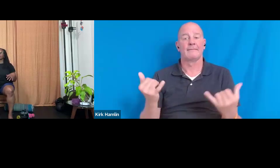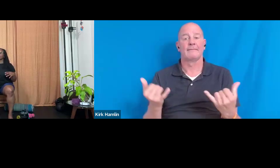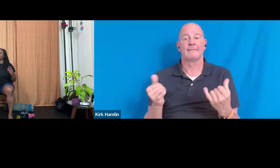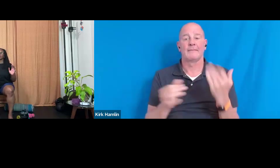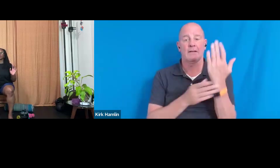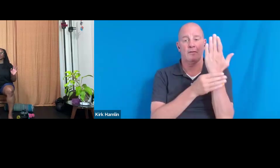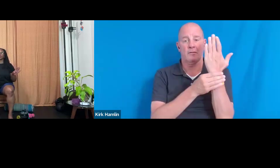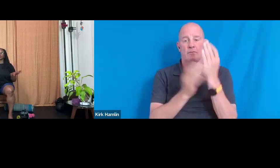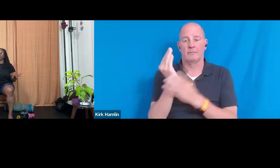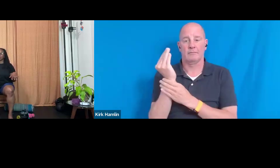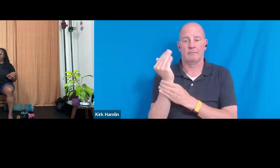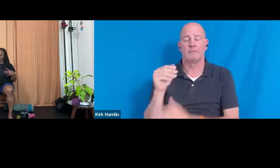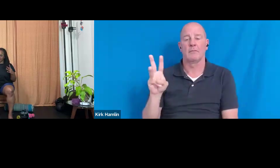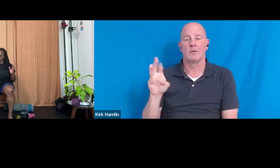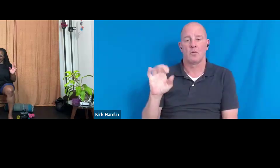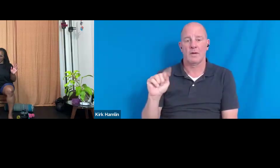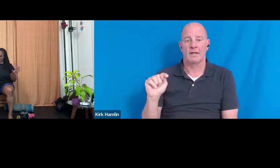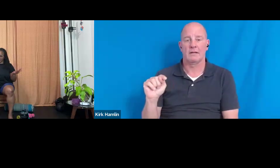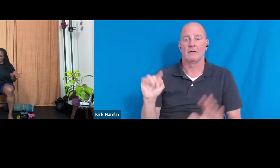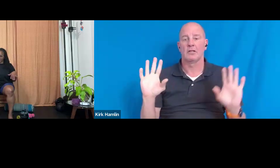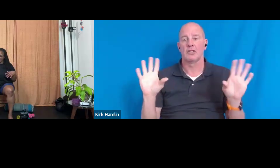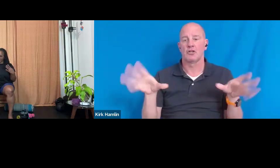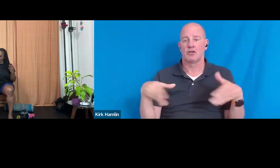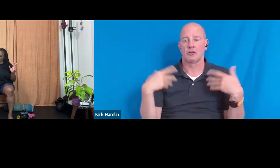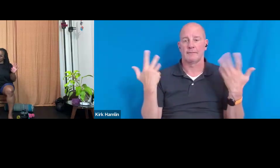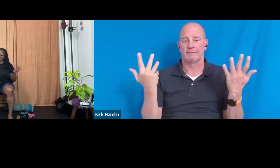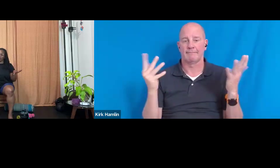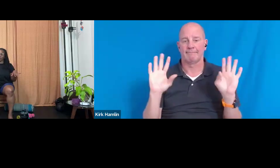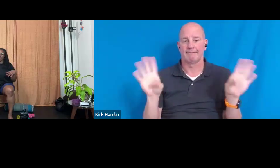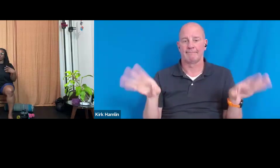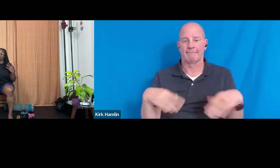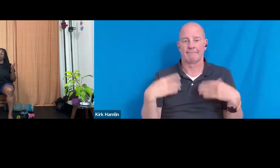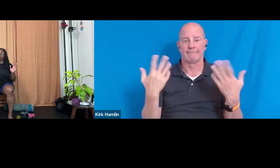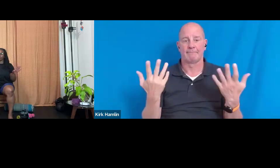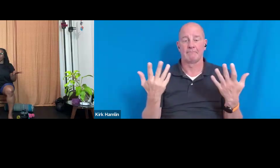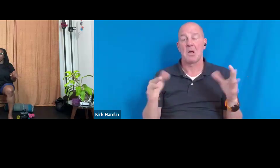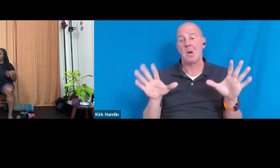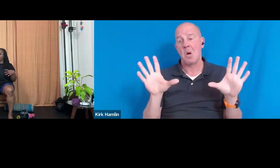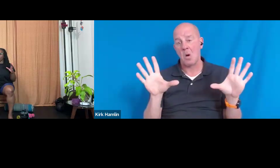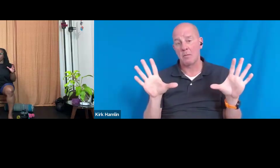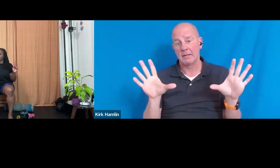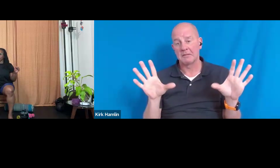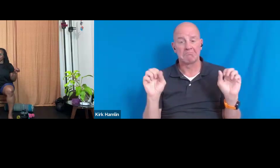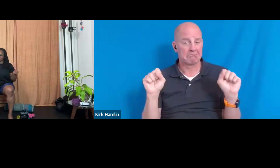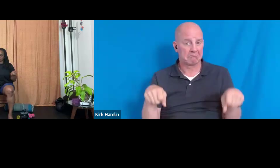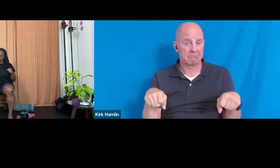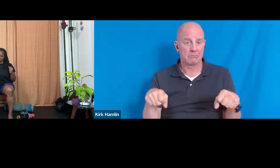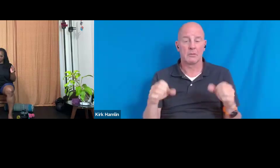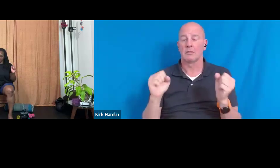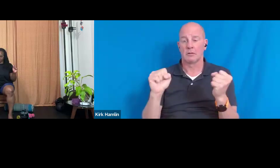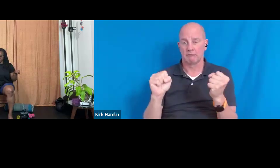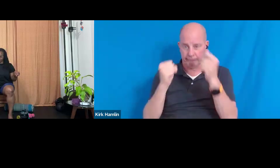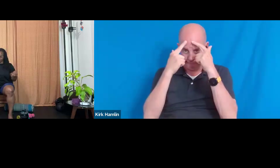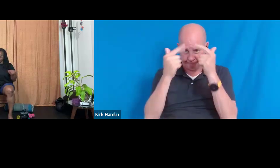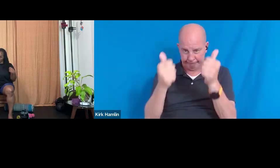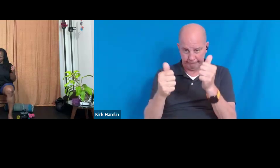comfortable, we're just going to circle the wrist. The hands could be open or closed.